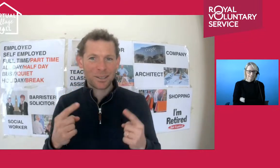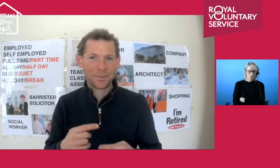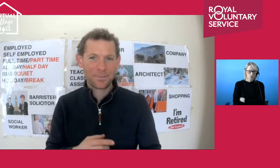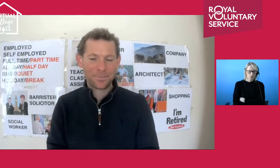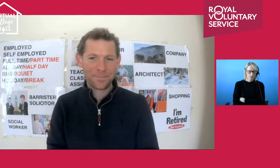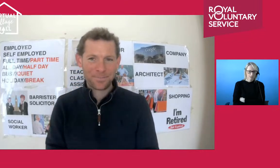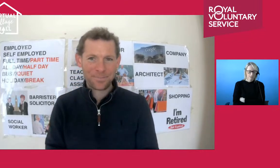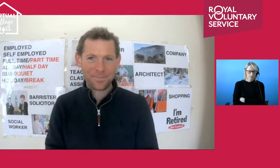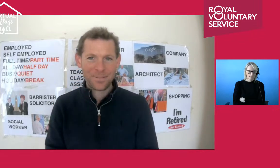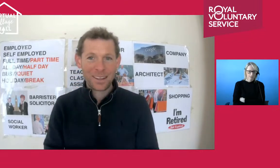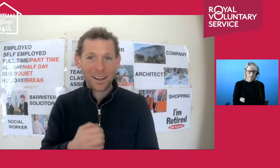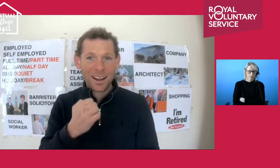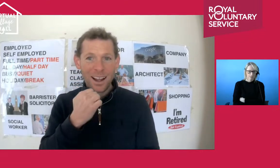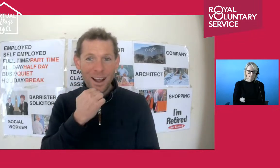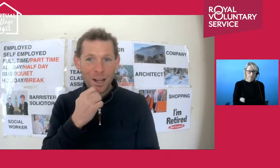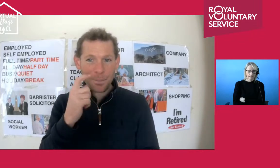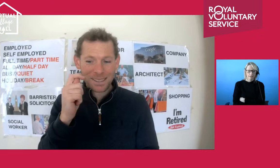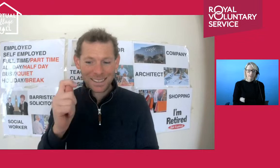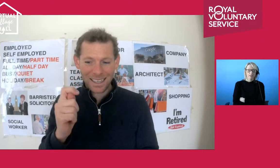teacher.